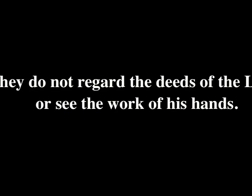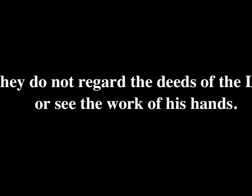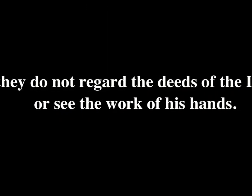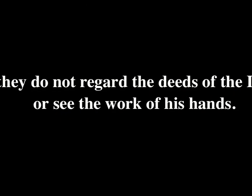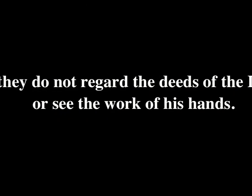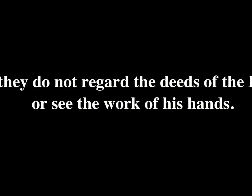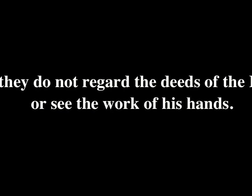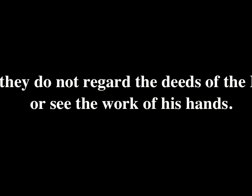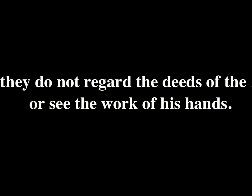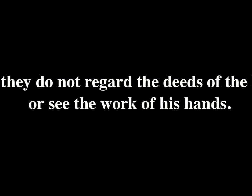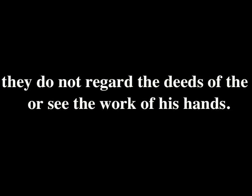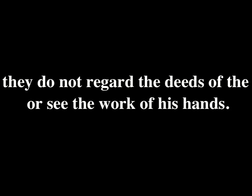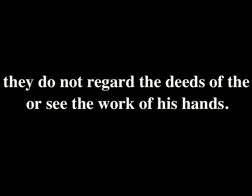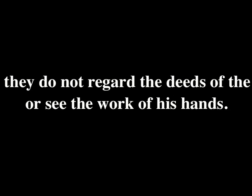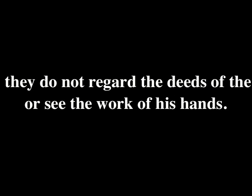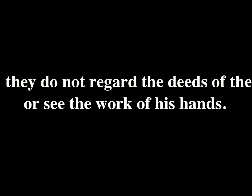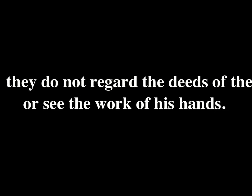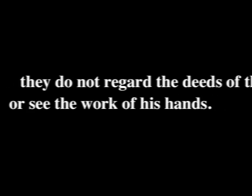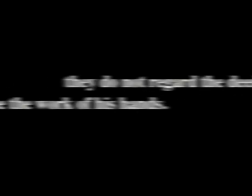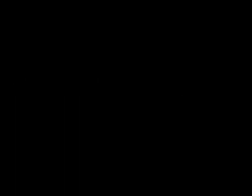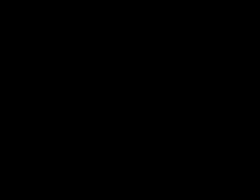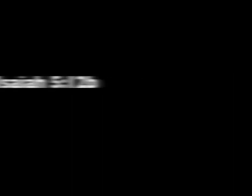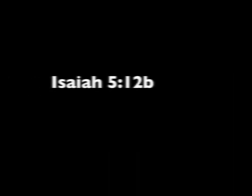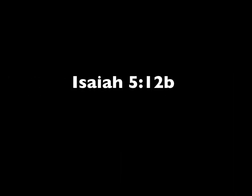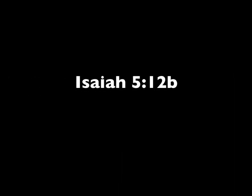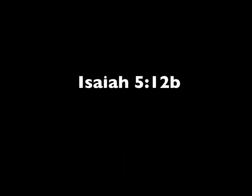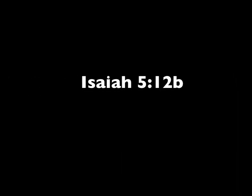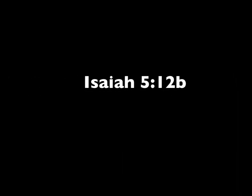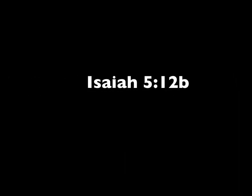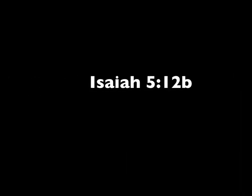They do not regard the deeds of the Lord, or see the work of his hands.